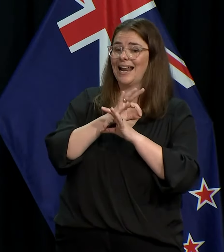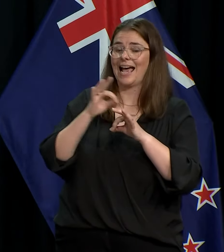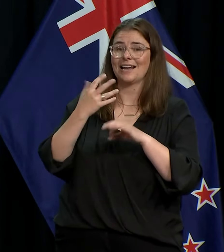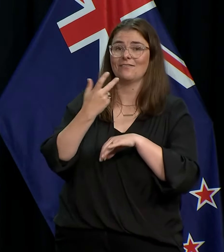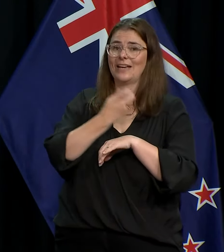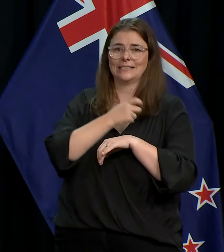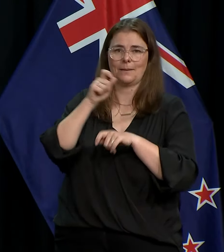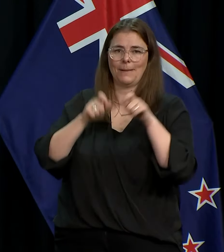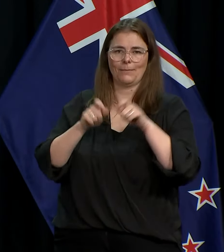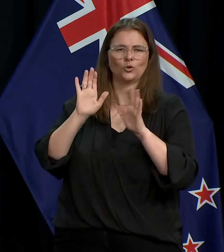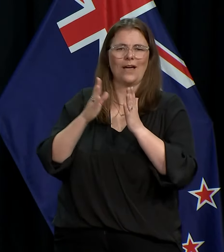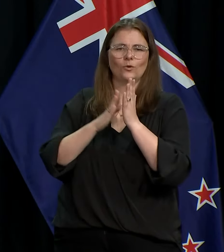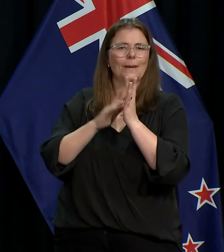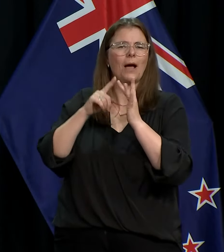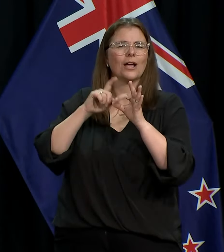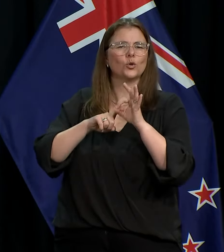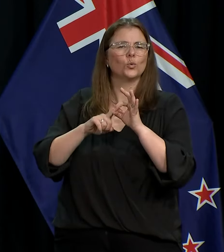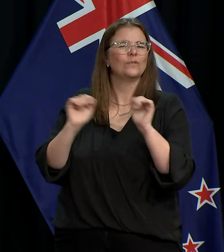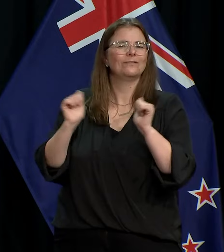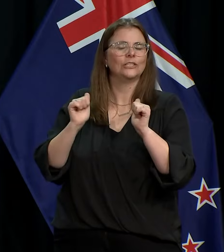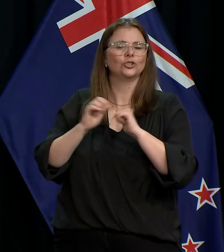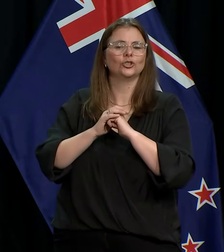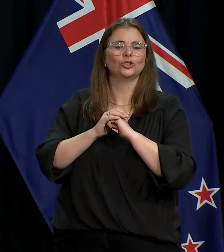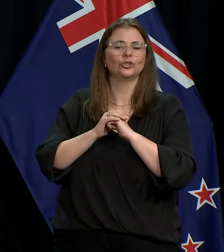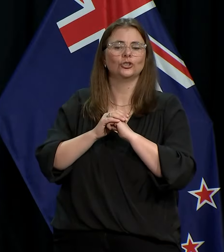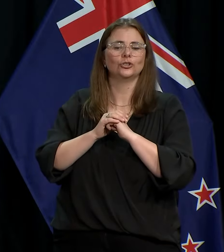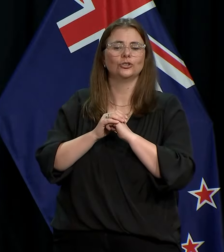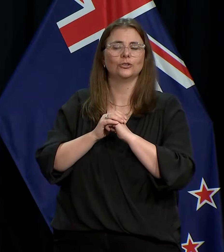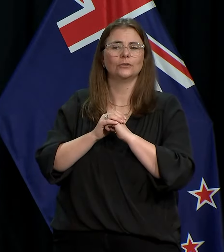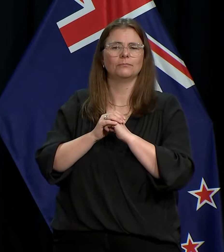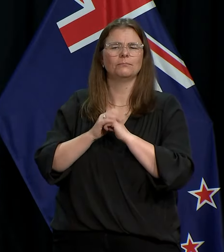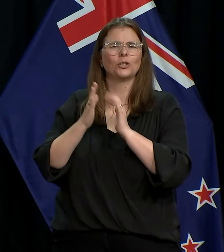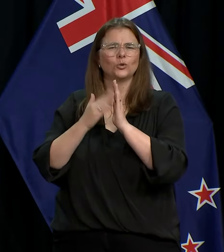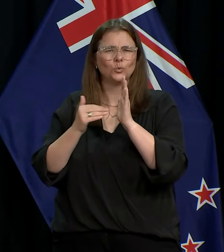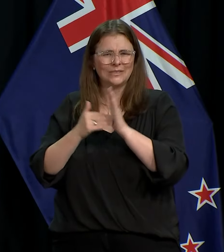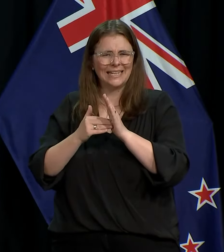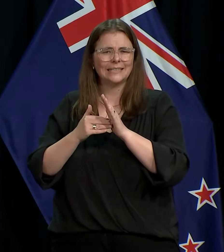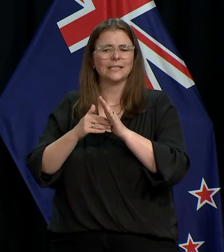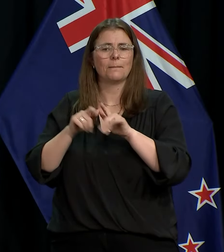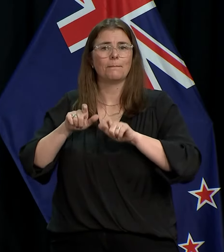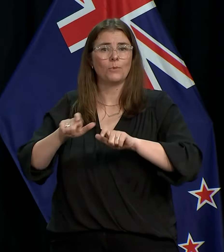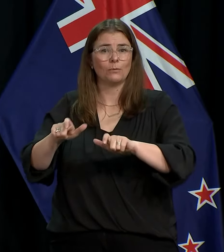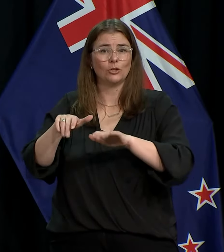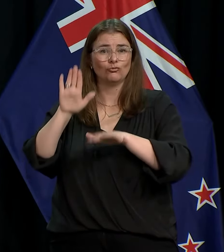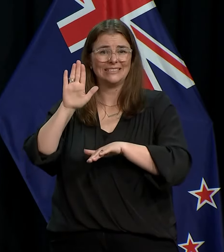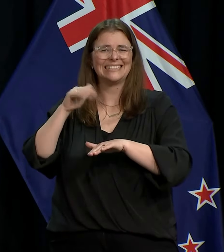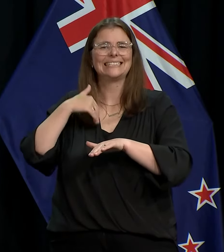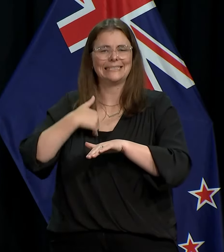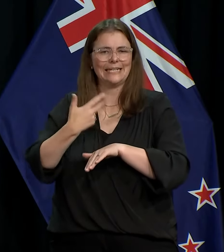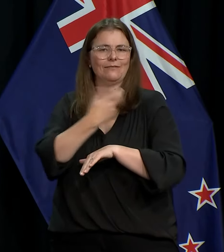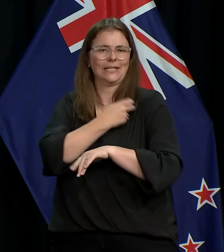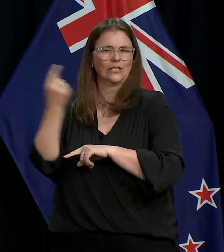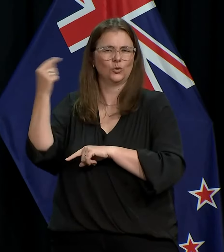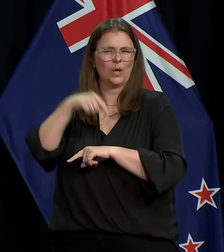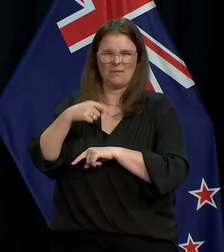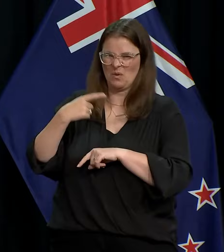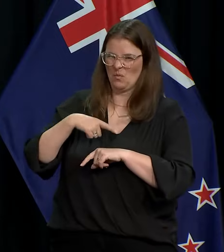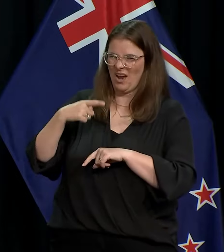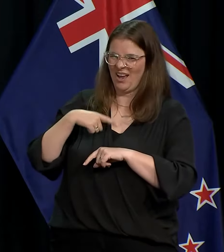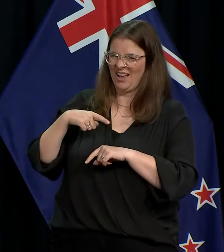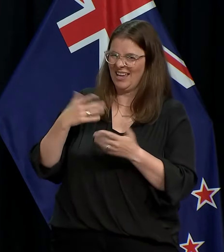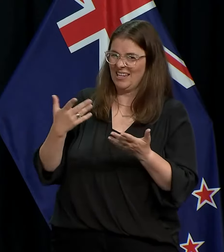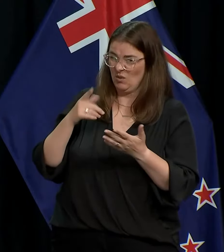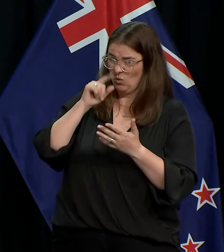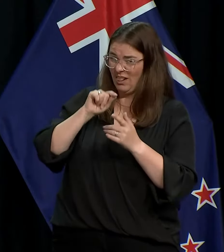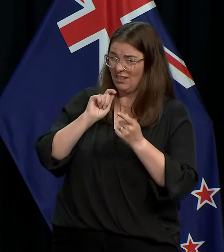enter MIQ or self-isolate. But New Zealand permanent residents still need to be vaccinated to travel here. Why is that so, and when might that